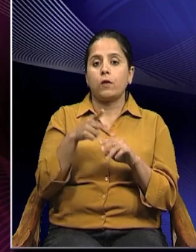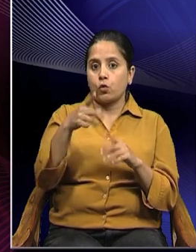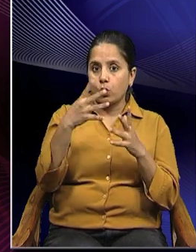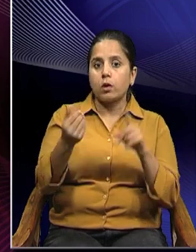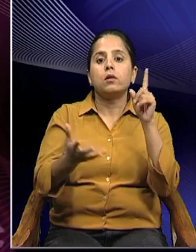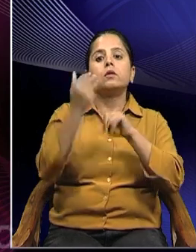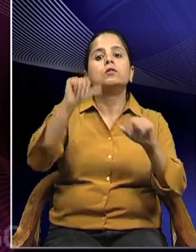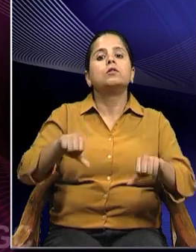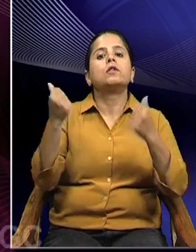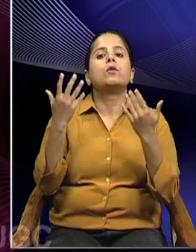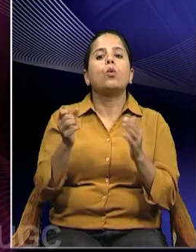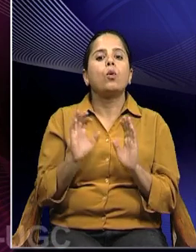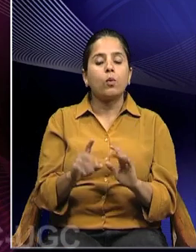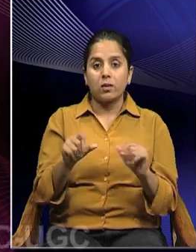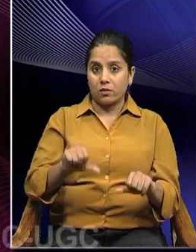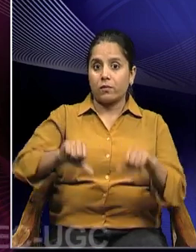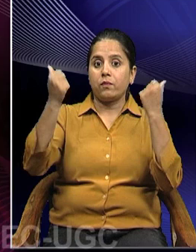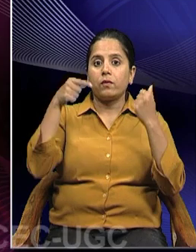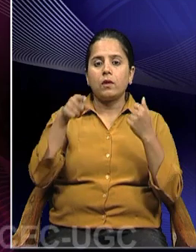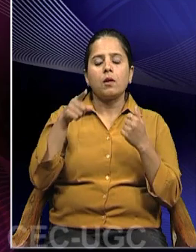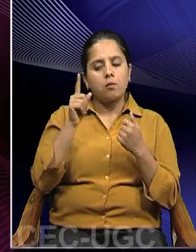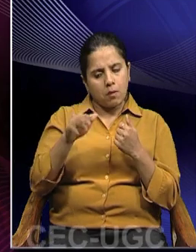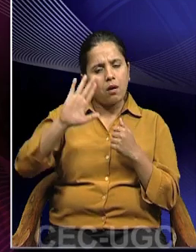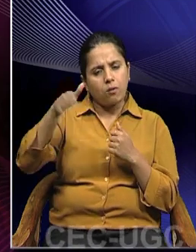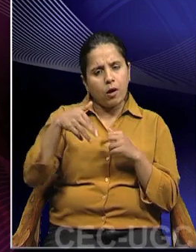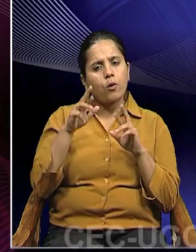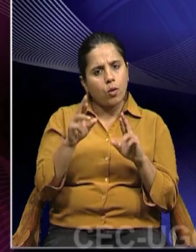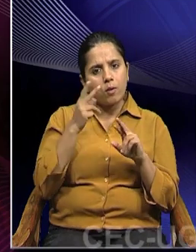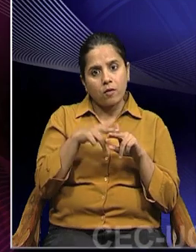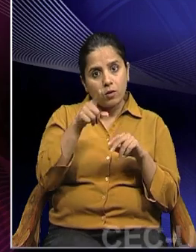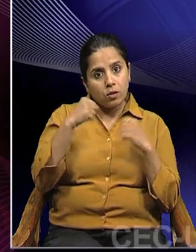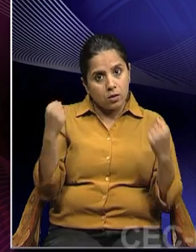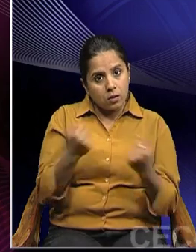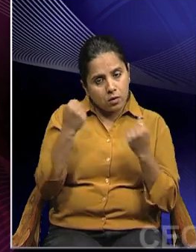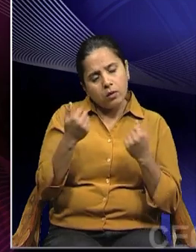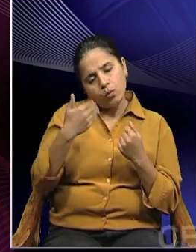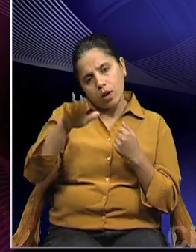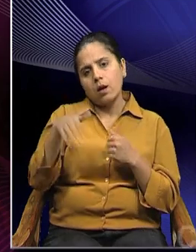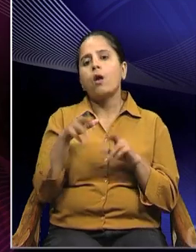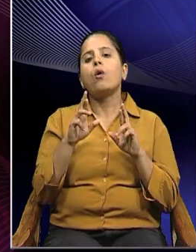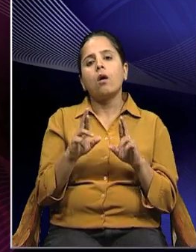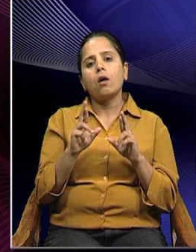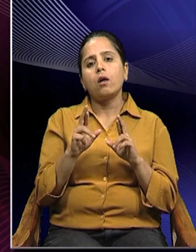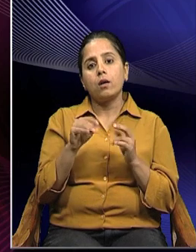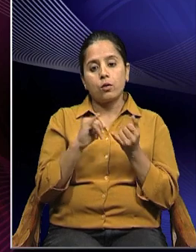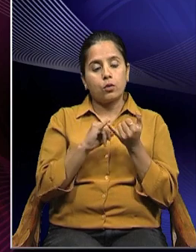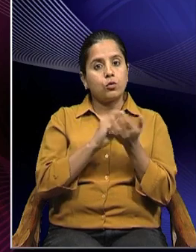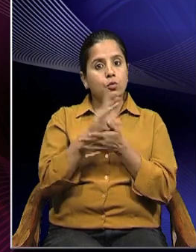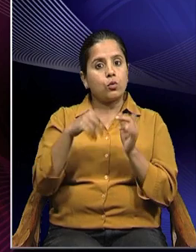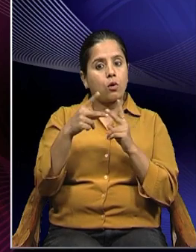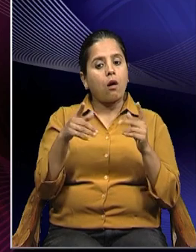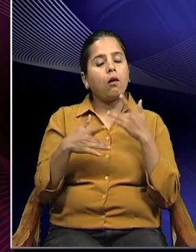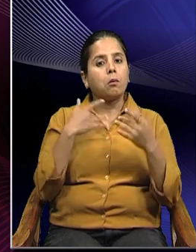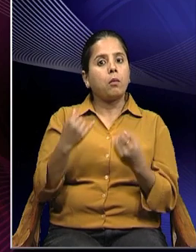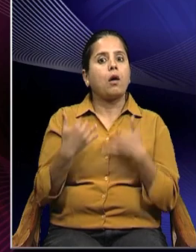achieve success. So, success is bound to come if you are making efforts for it. And this shloka has an